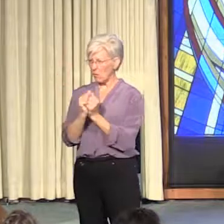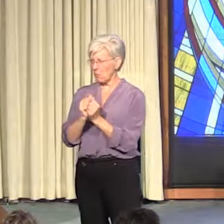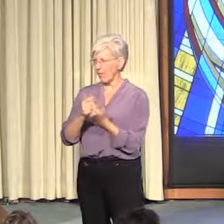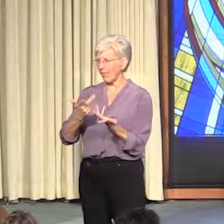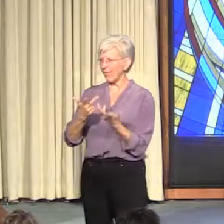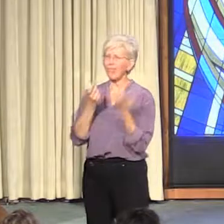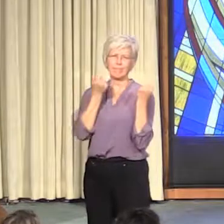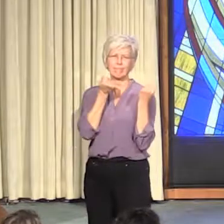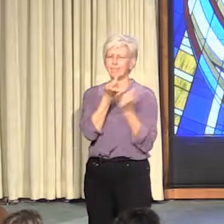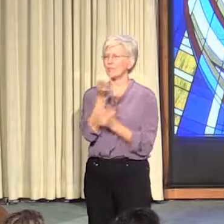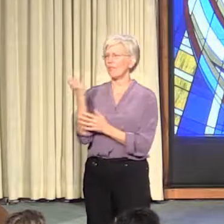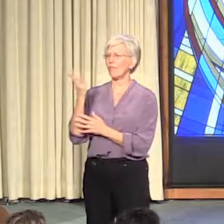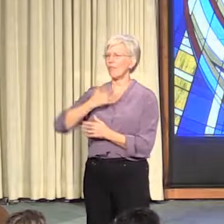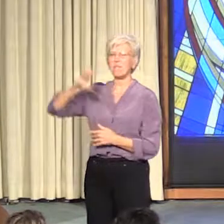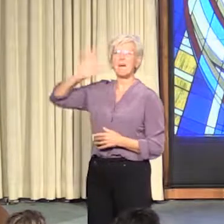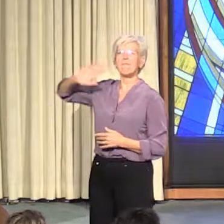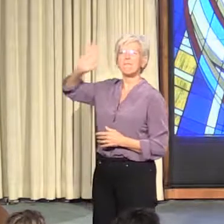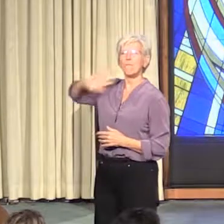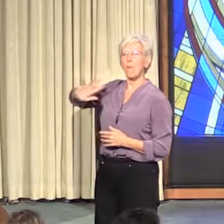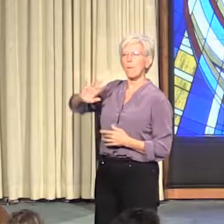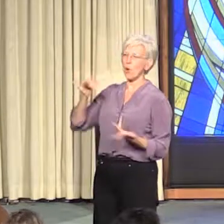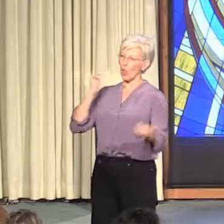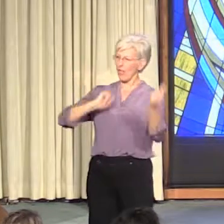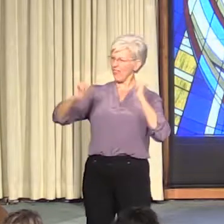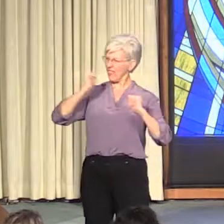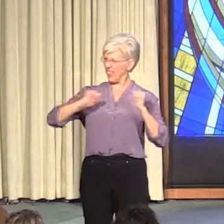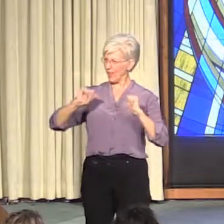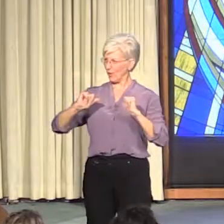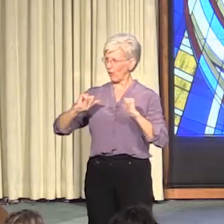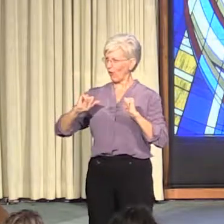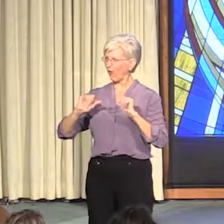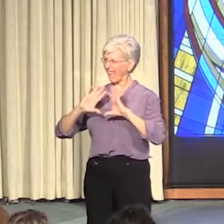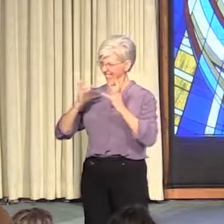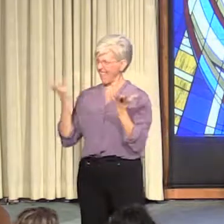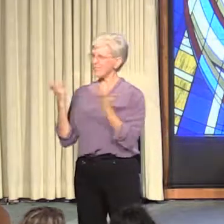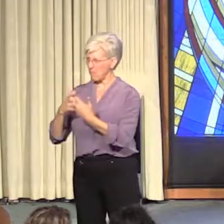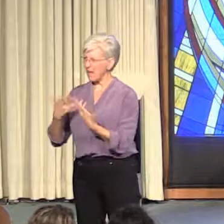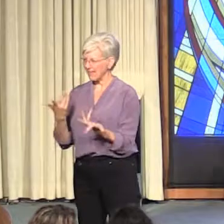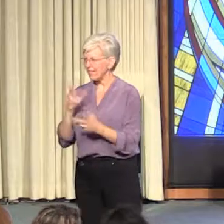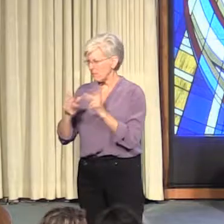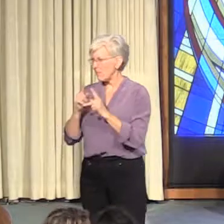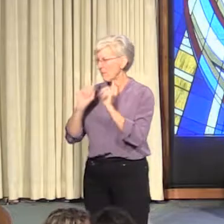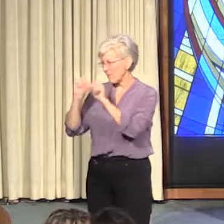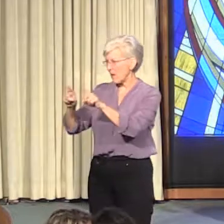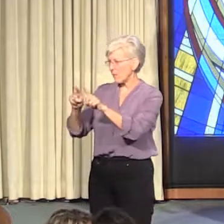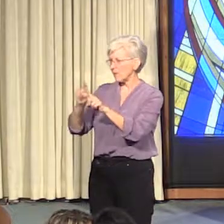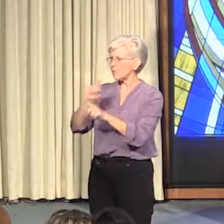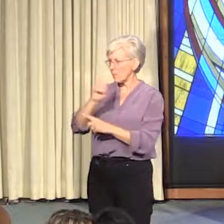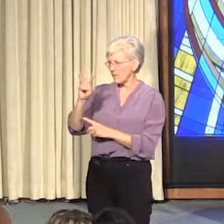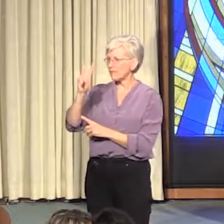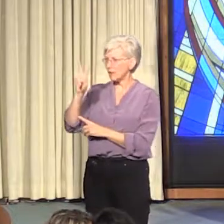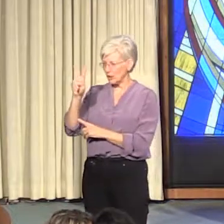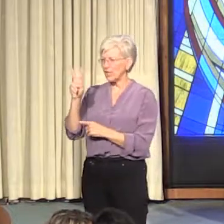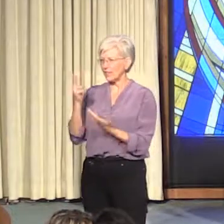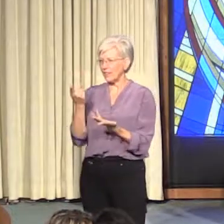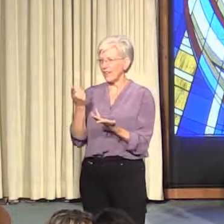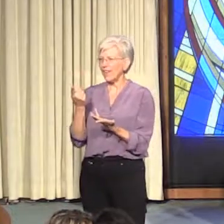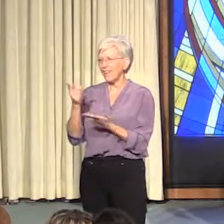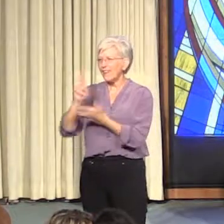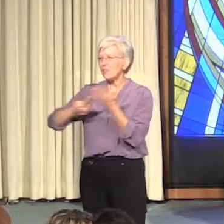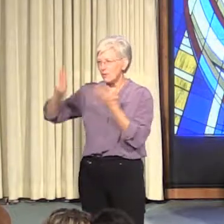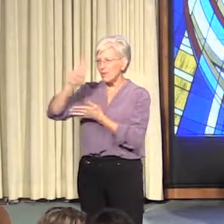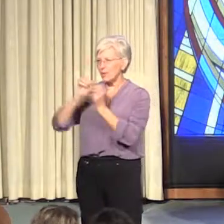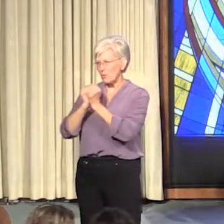former theater classmates, people that I went to West Virginia University with, where I got